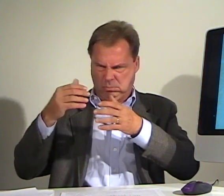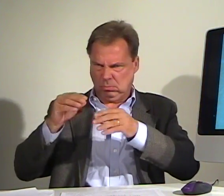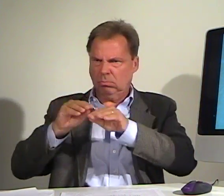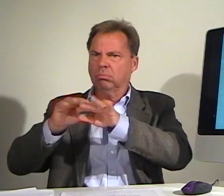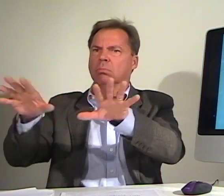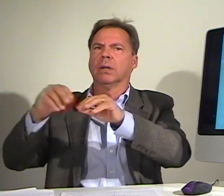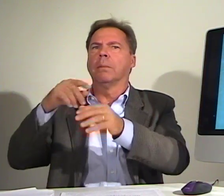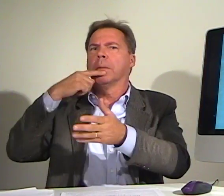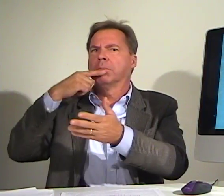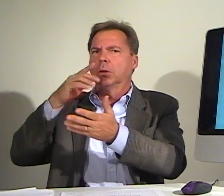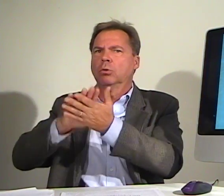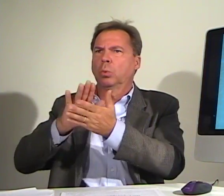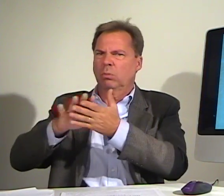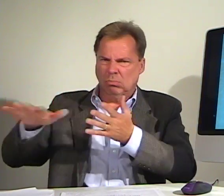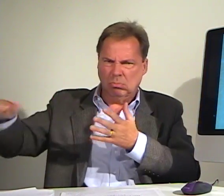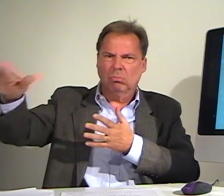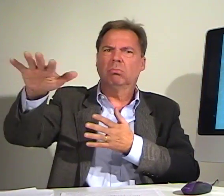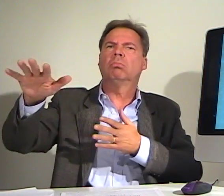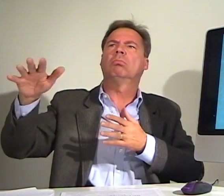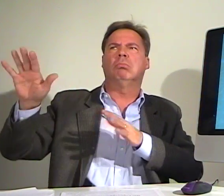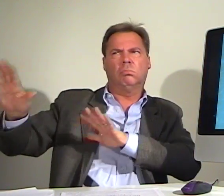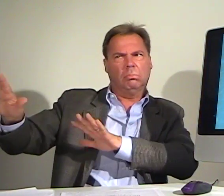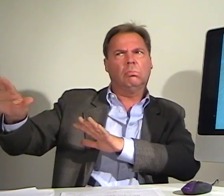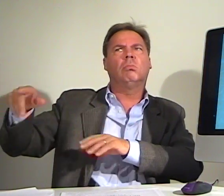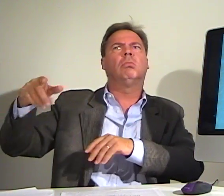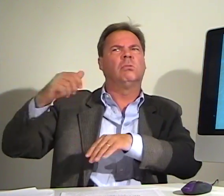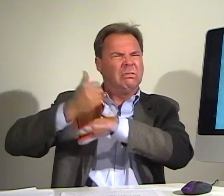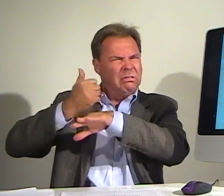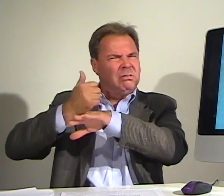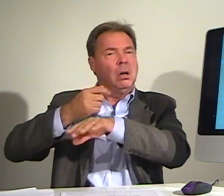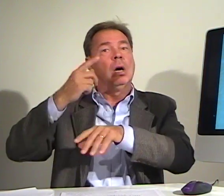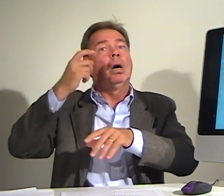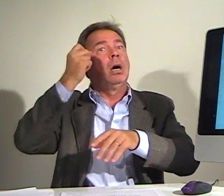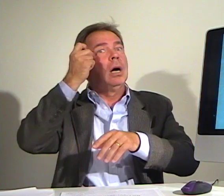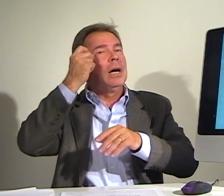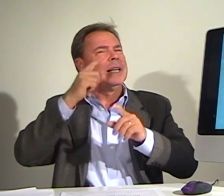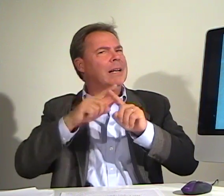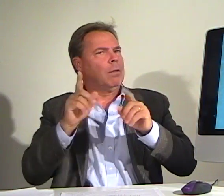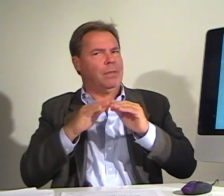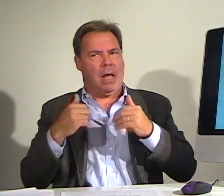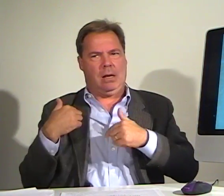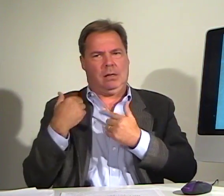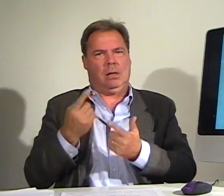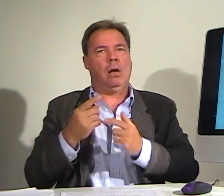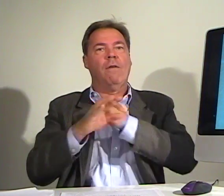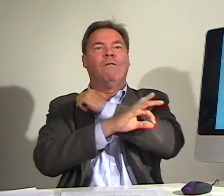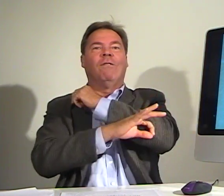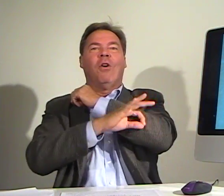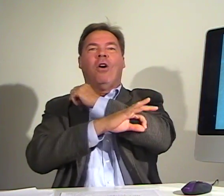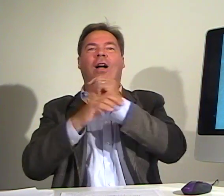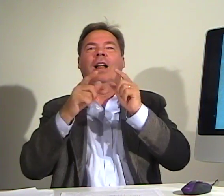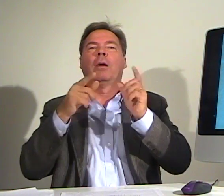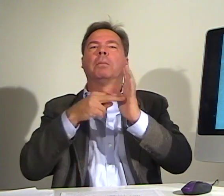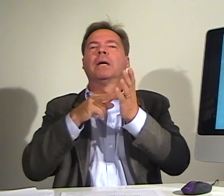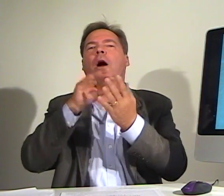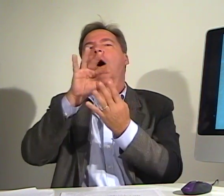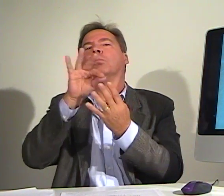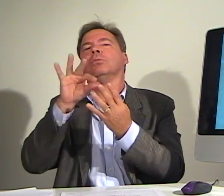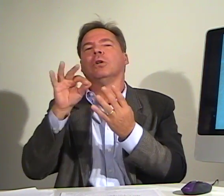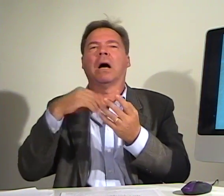As far as sign language classes, I really think we need to really, again, encourage them in schools all across the country, and